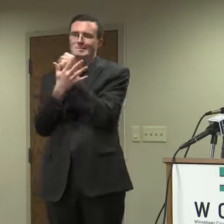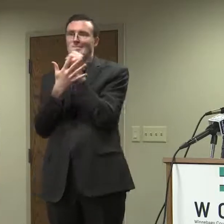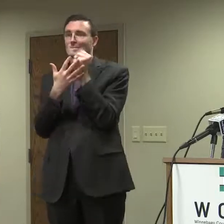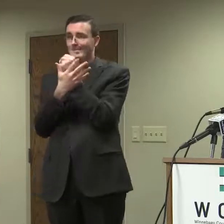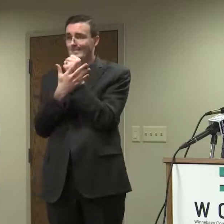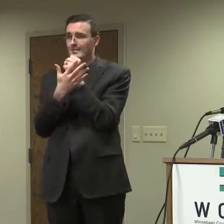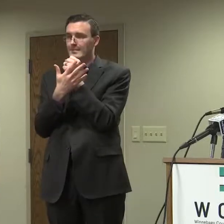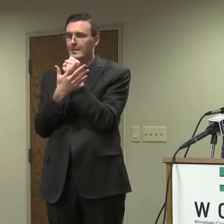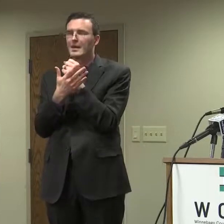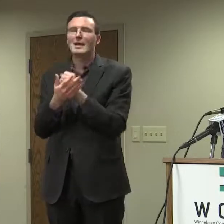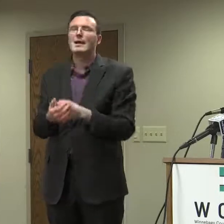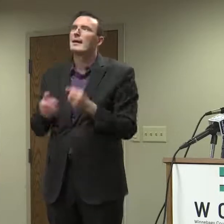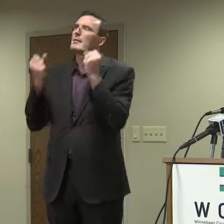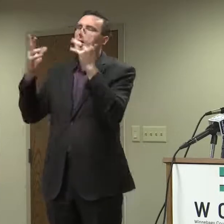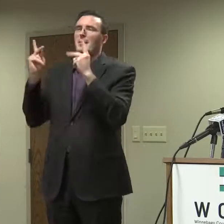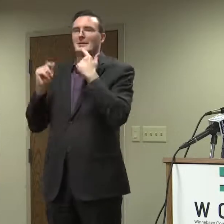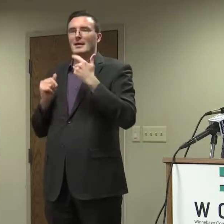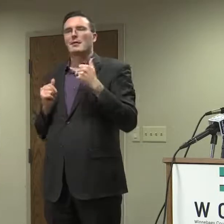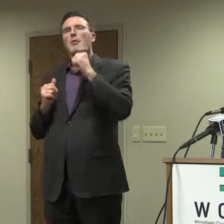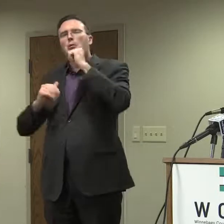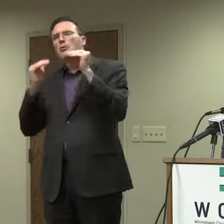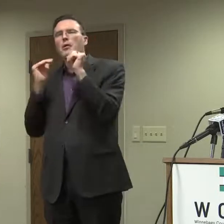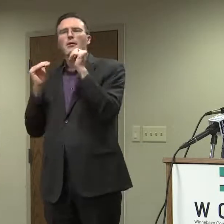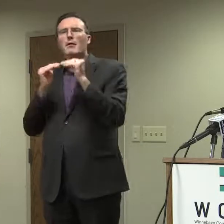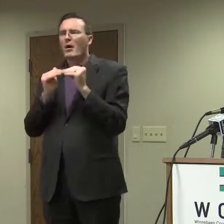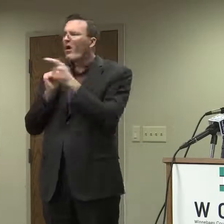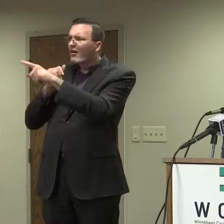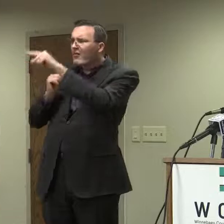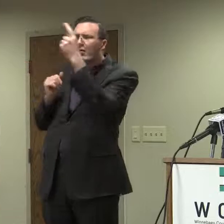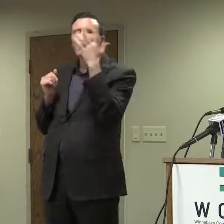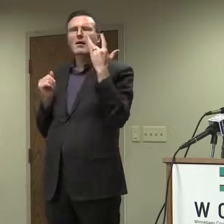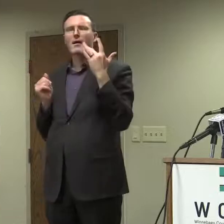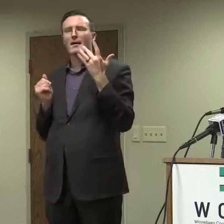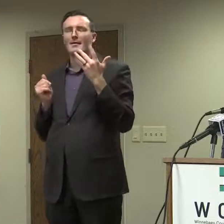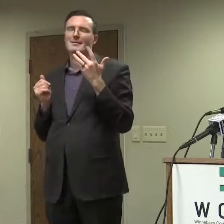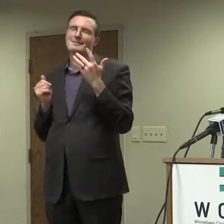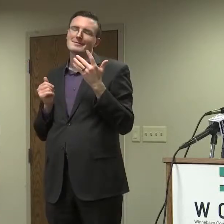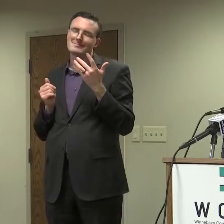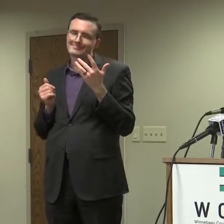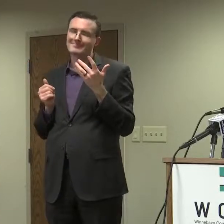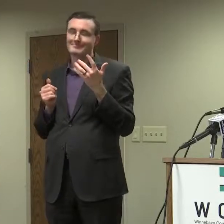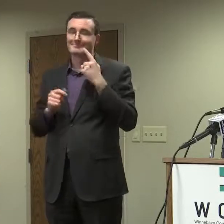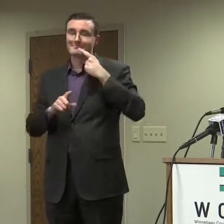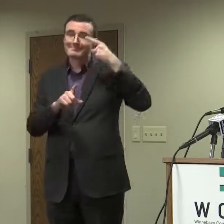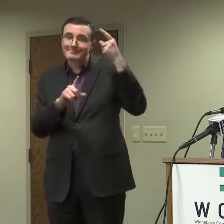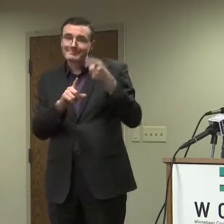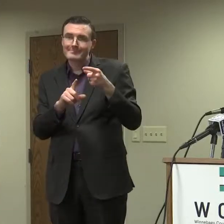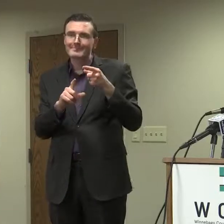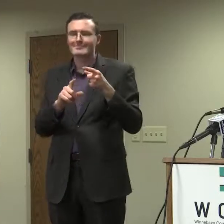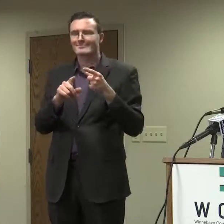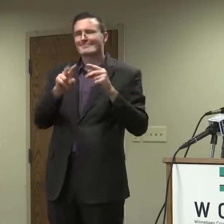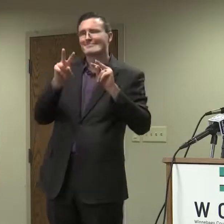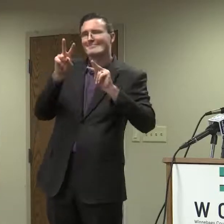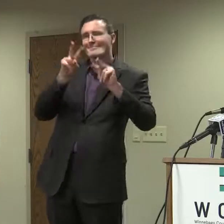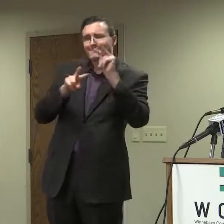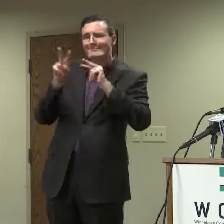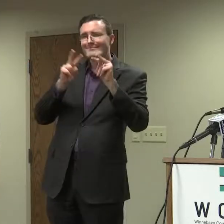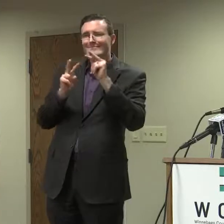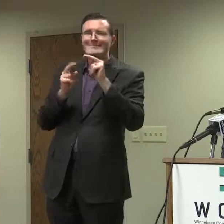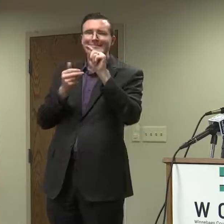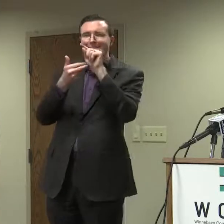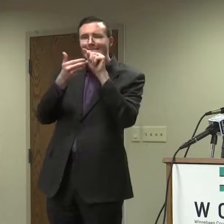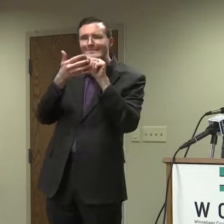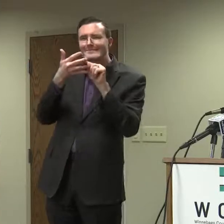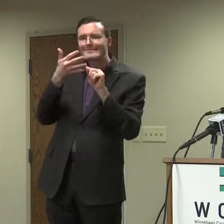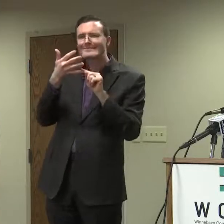fair, I should get it first, how come they're getting it first? And it really has to do with that weighting of those factors. We also know that